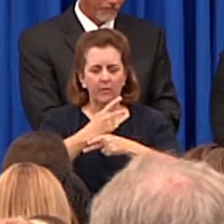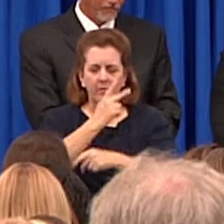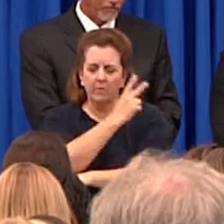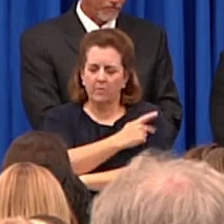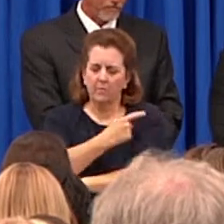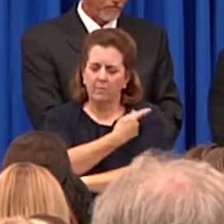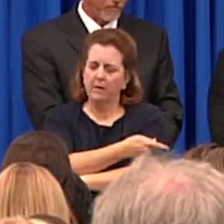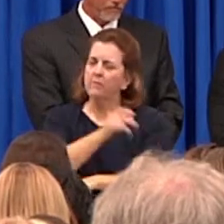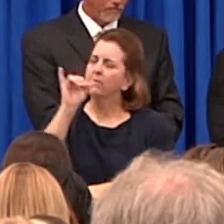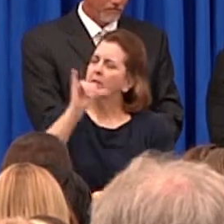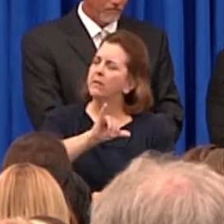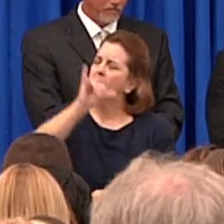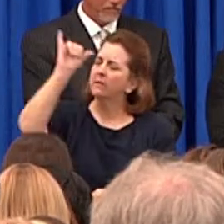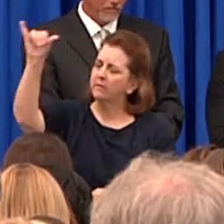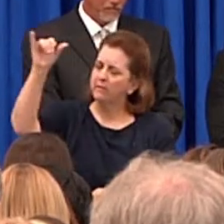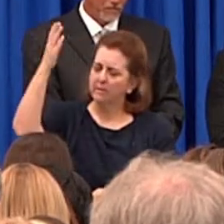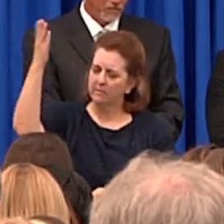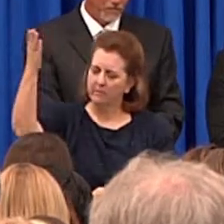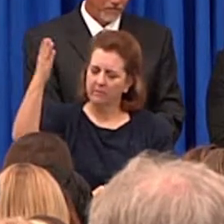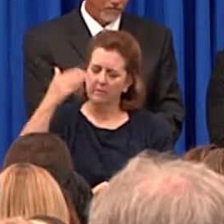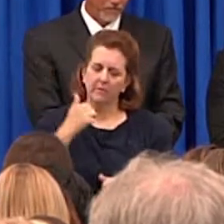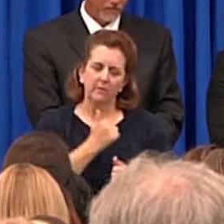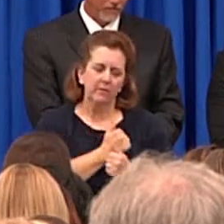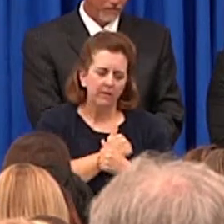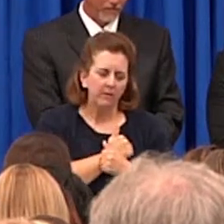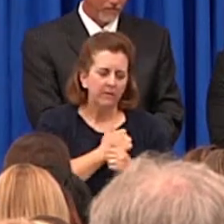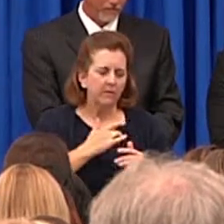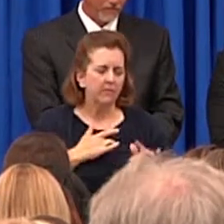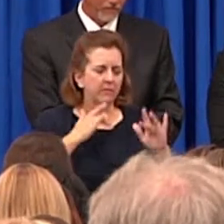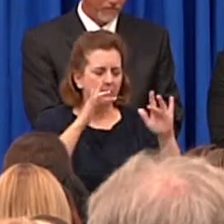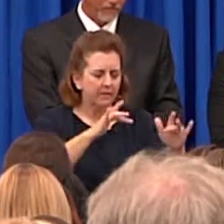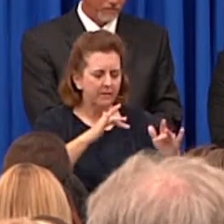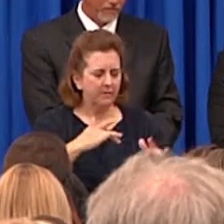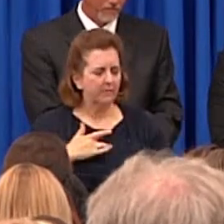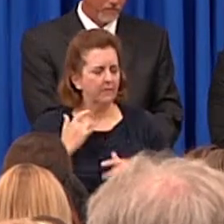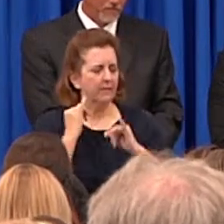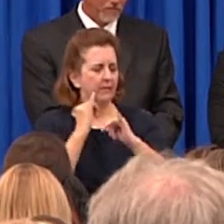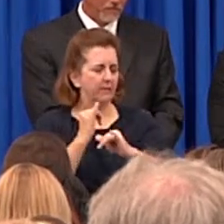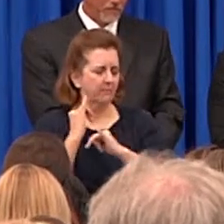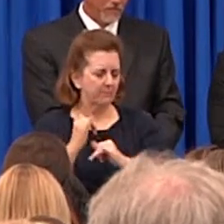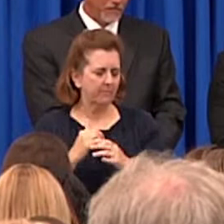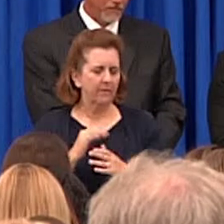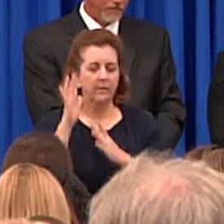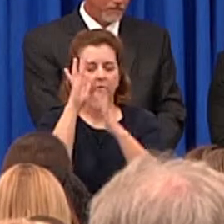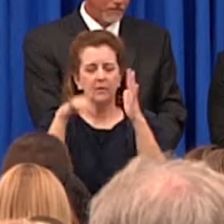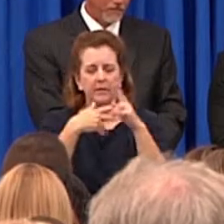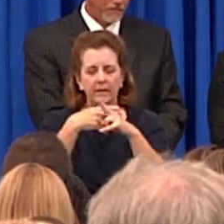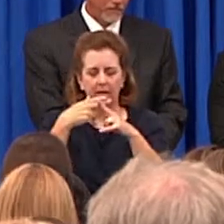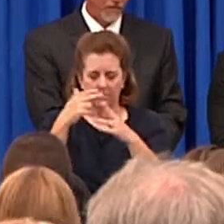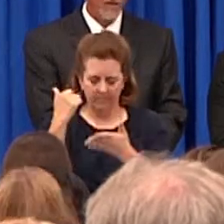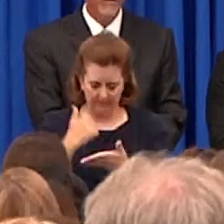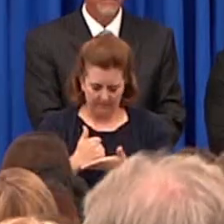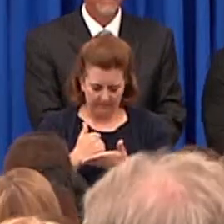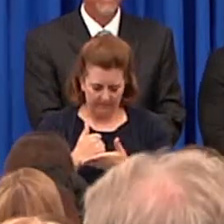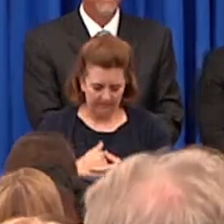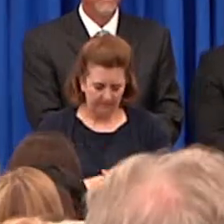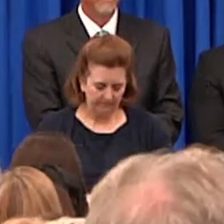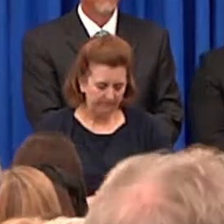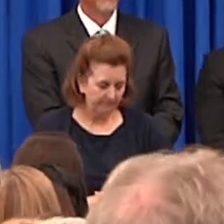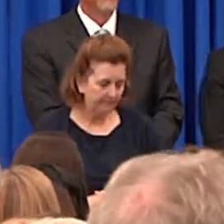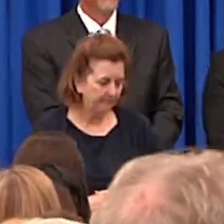care for them, with love, compassion, and empathy. In Jesus' name, amen.